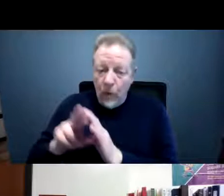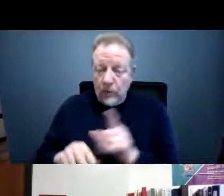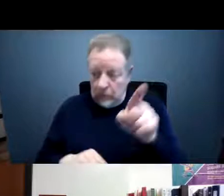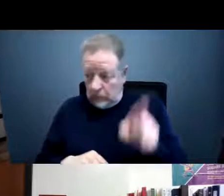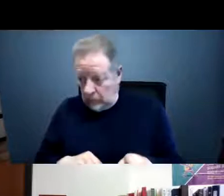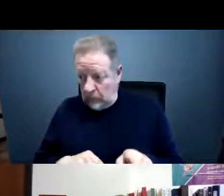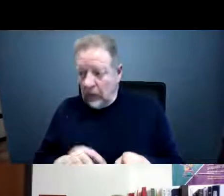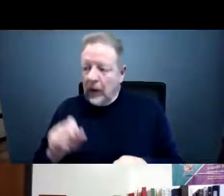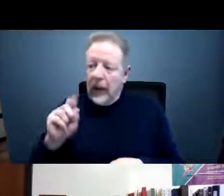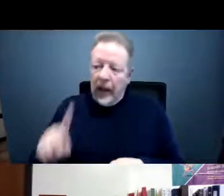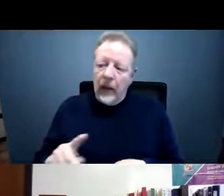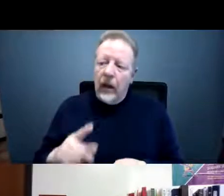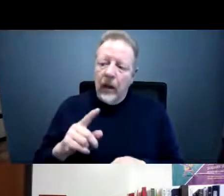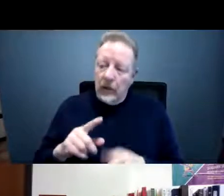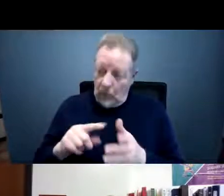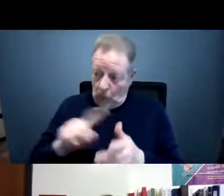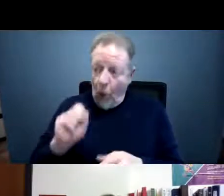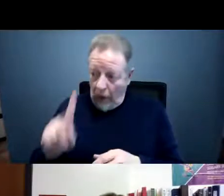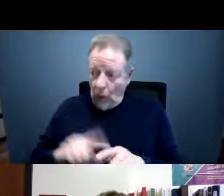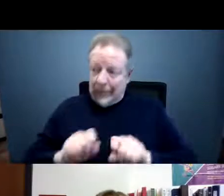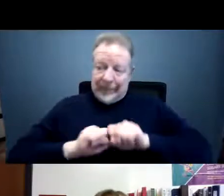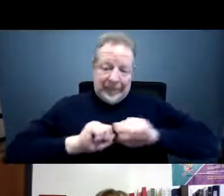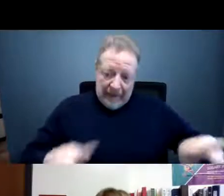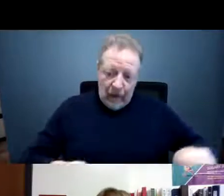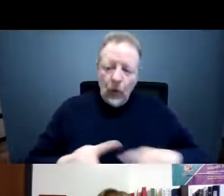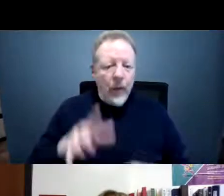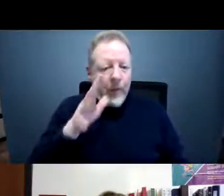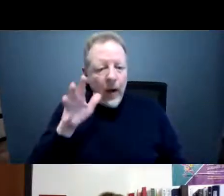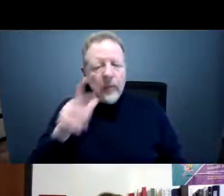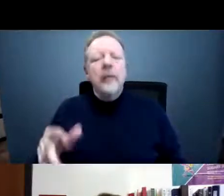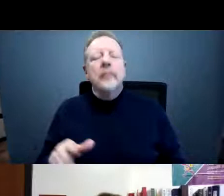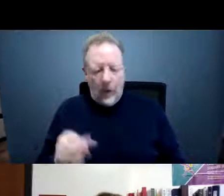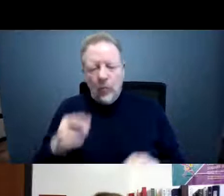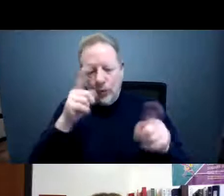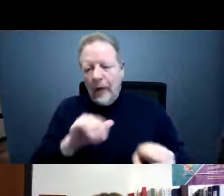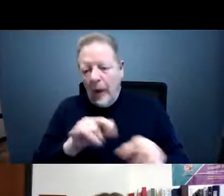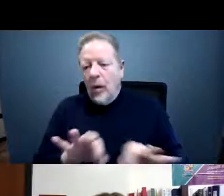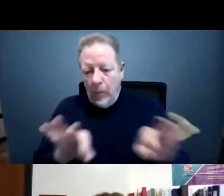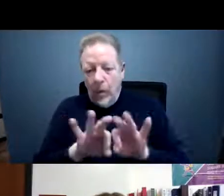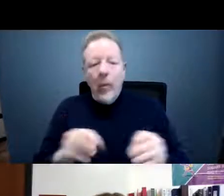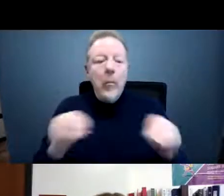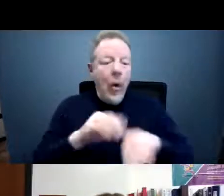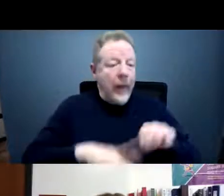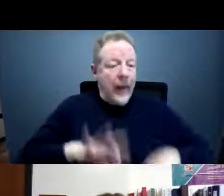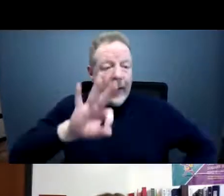ask questions that were relevant to the parents. So more than 90% of babies are born deaf